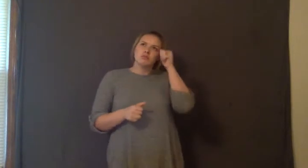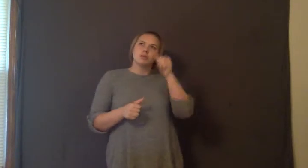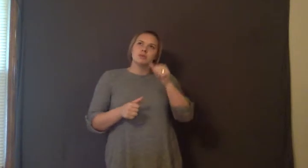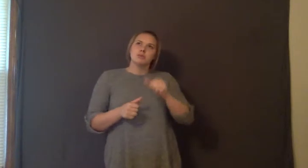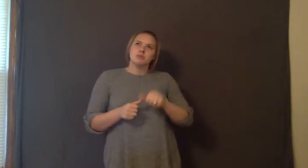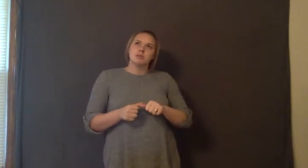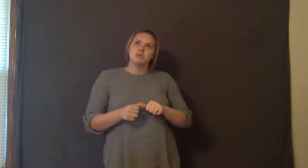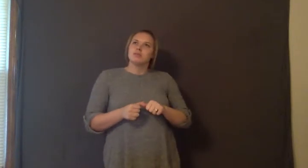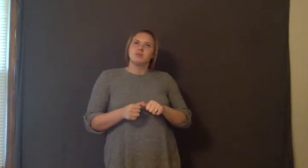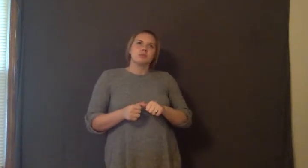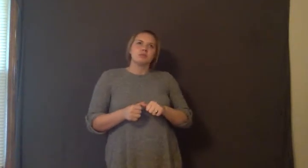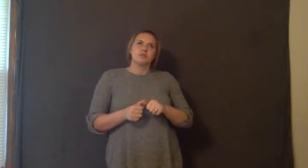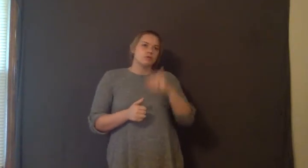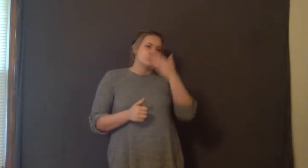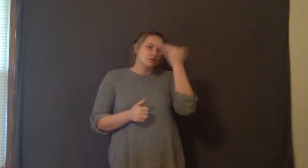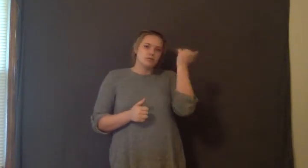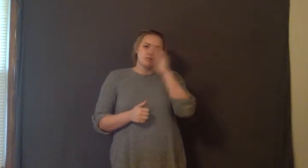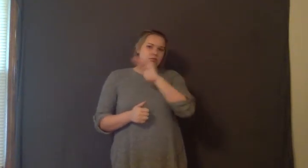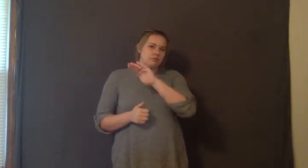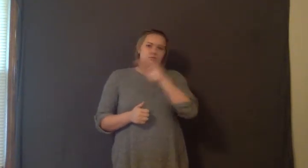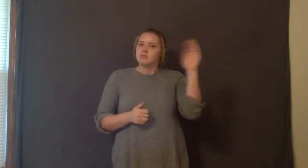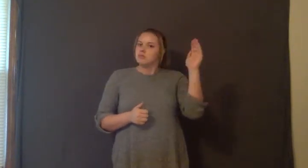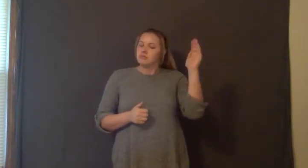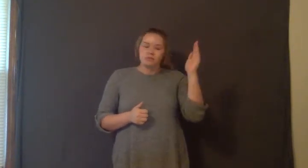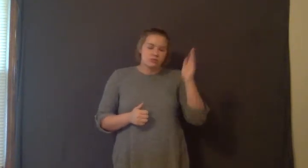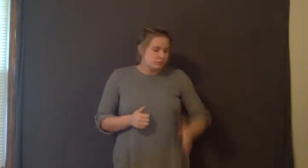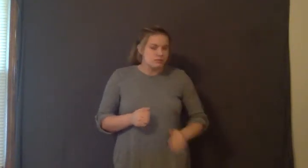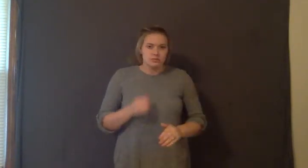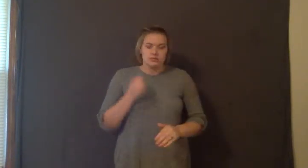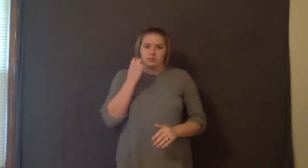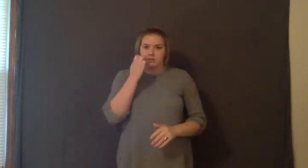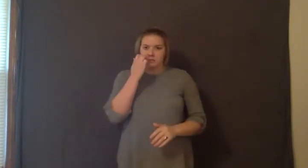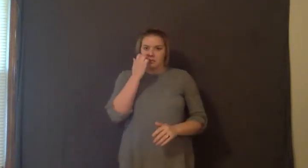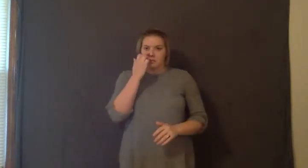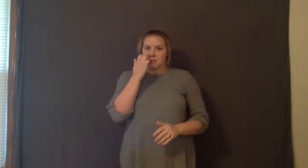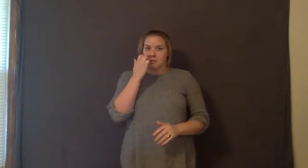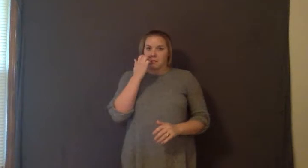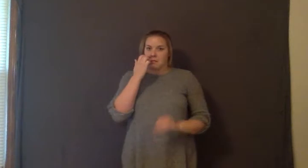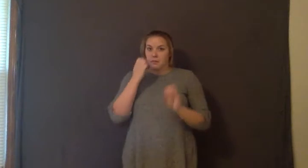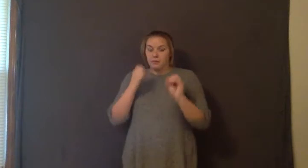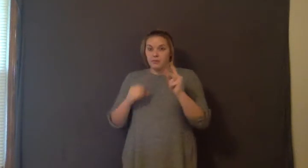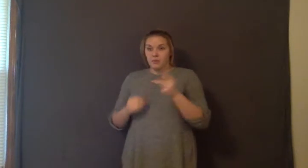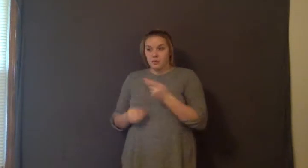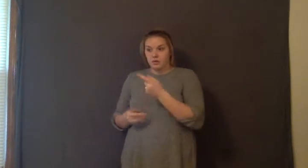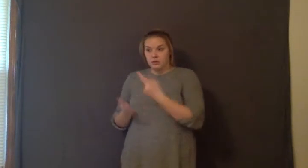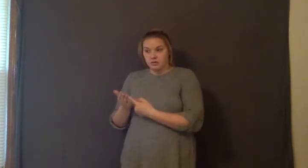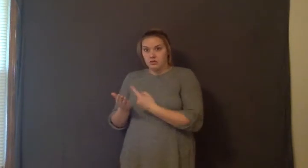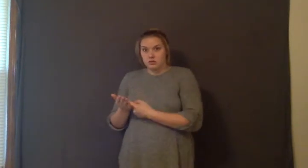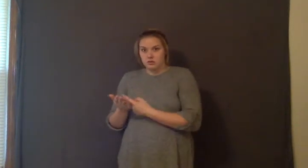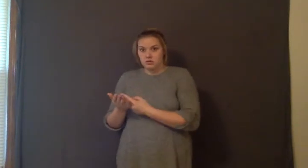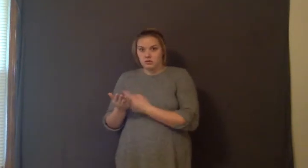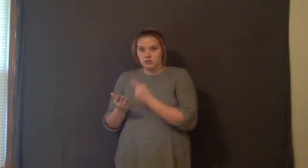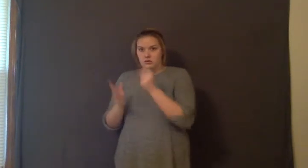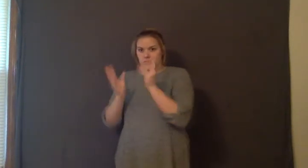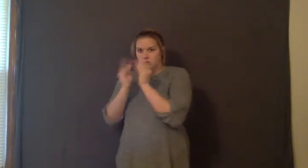never will forget it. She took me out back, and she said, "Brian, I'm going to tell you something, but you don't tell anybody what I tell you." I said, "Okay, Mom." She